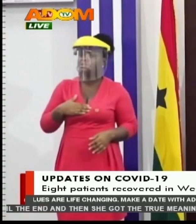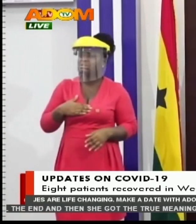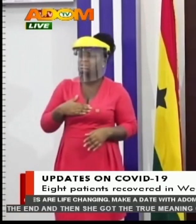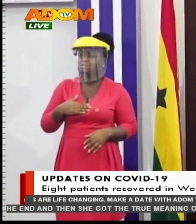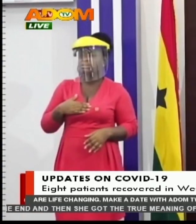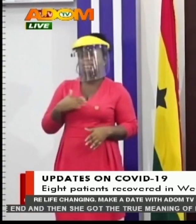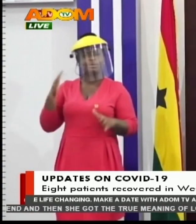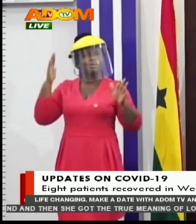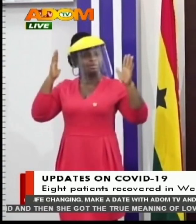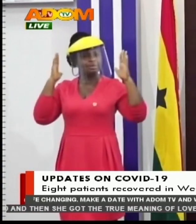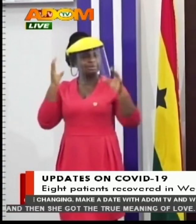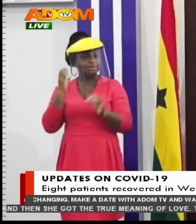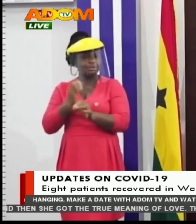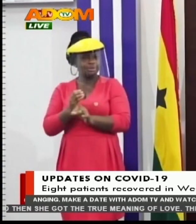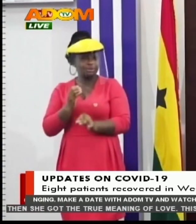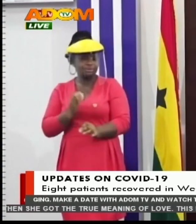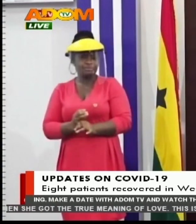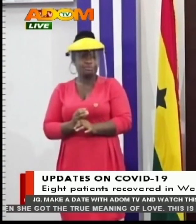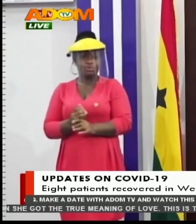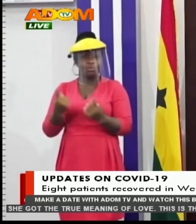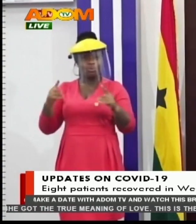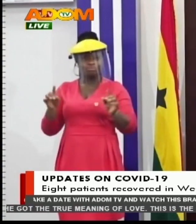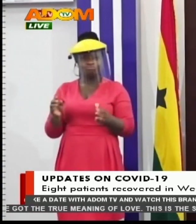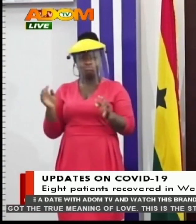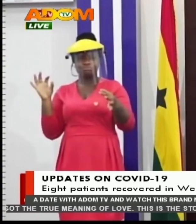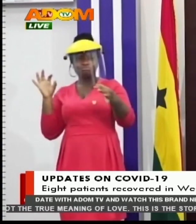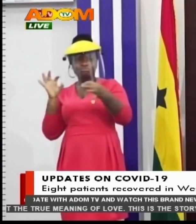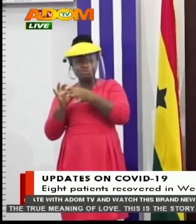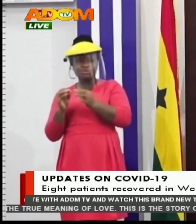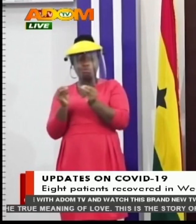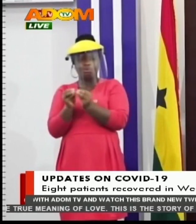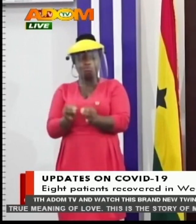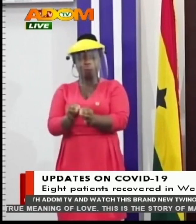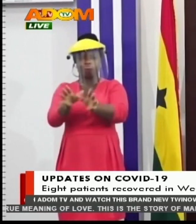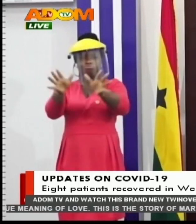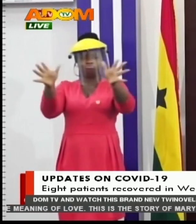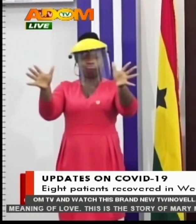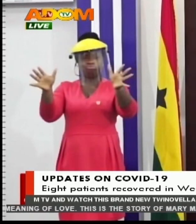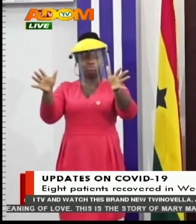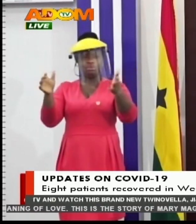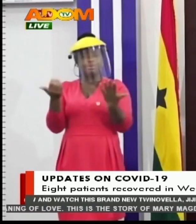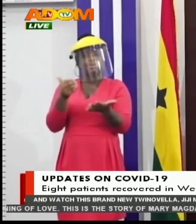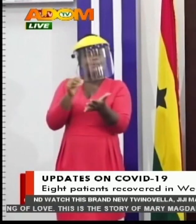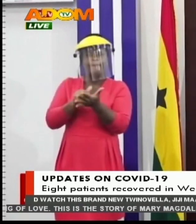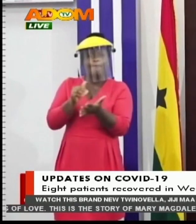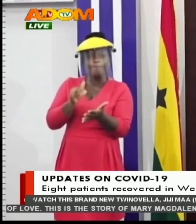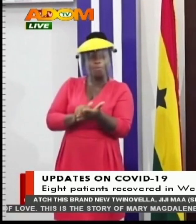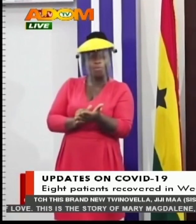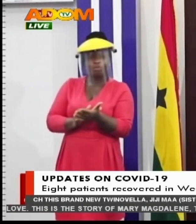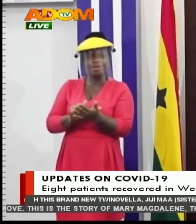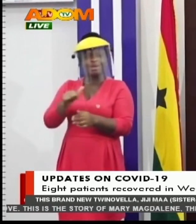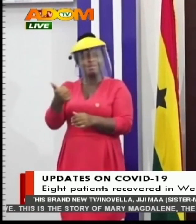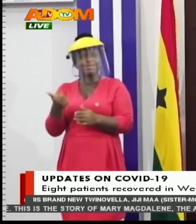person, increases our risk of getting infected. Prolonged stay in an